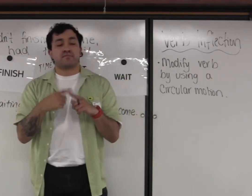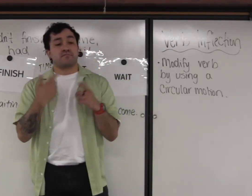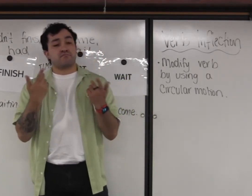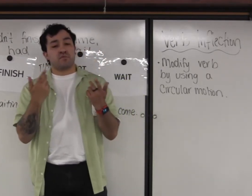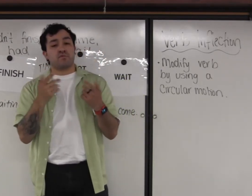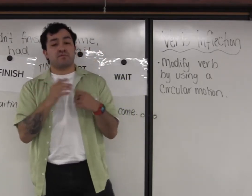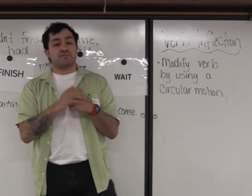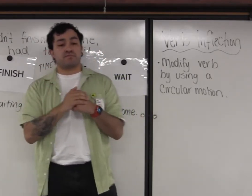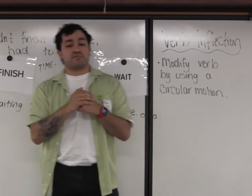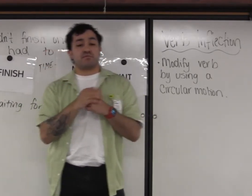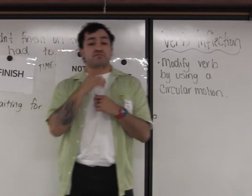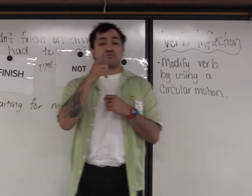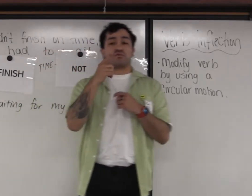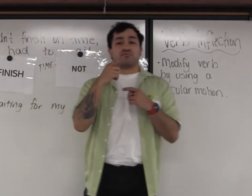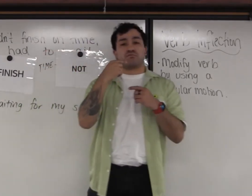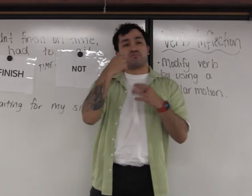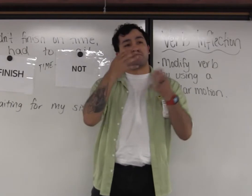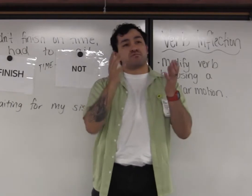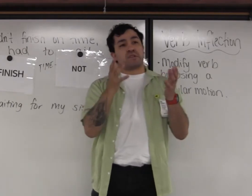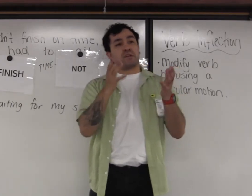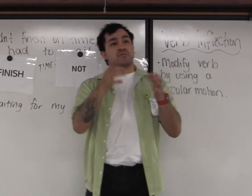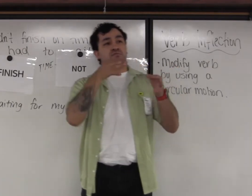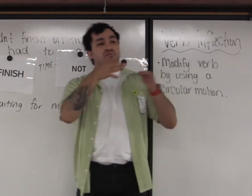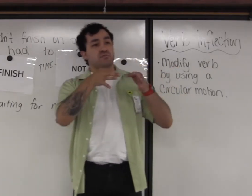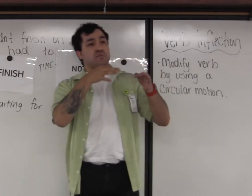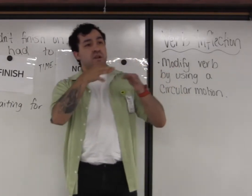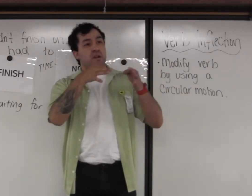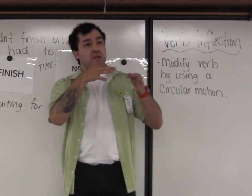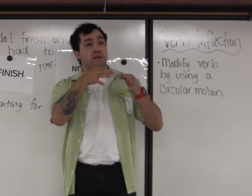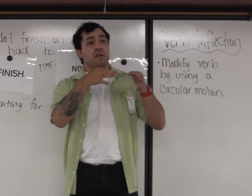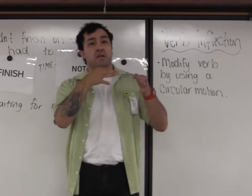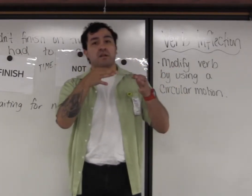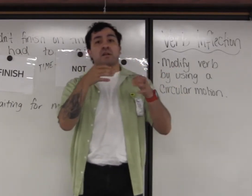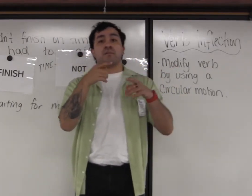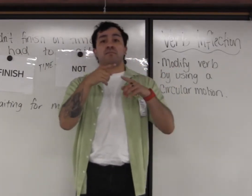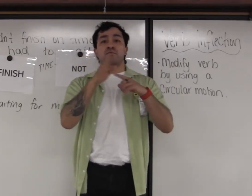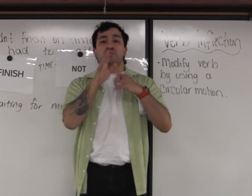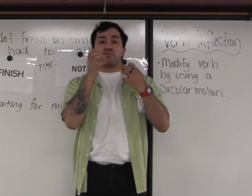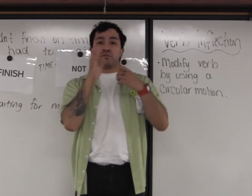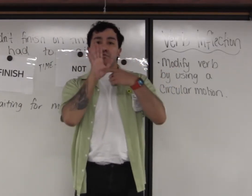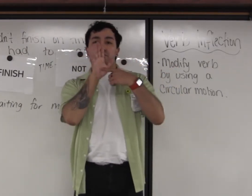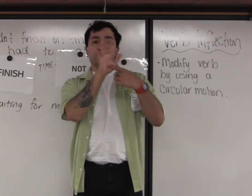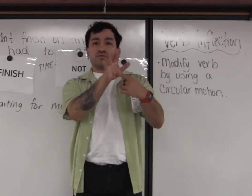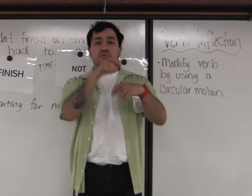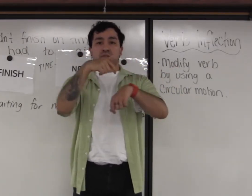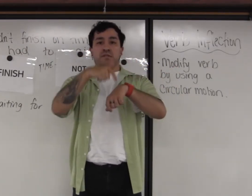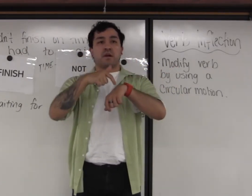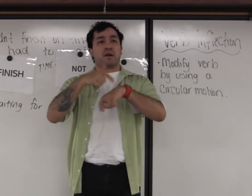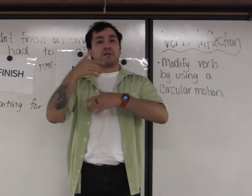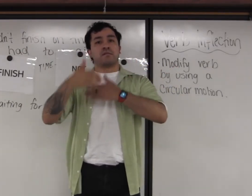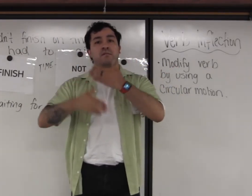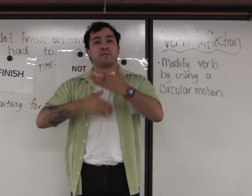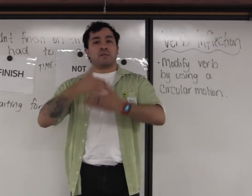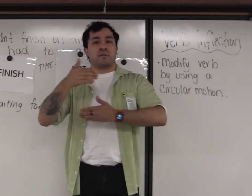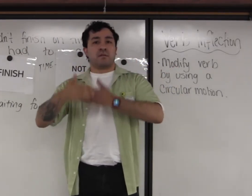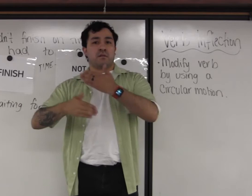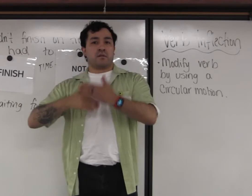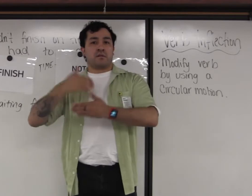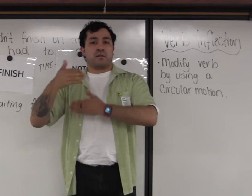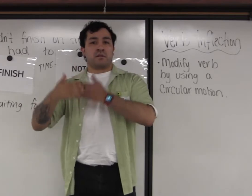the sign to add like the emphasis of a length, a period of time to show that